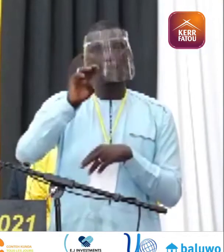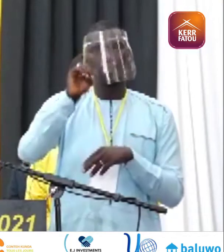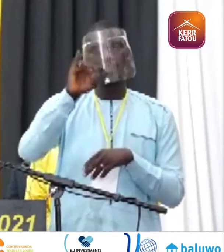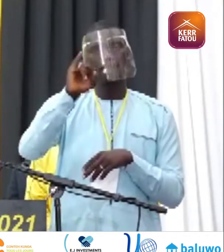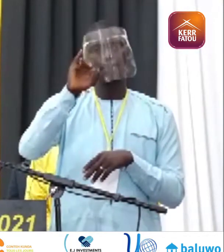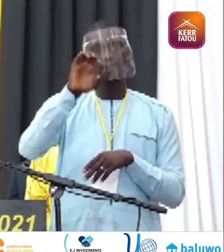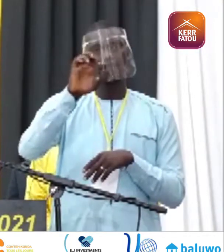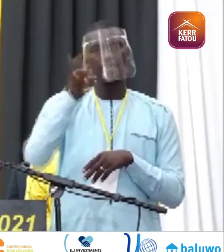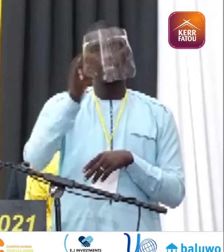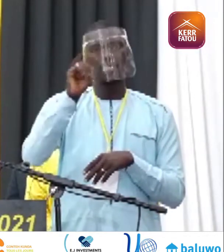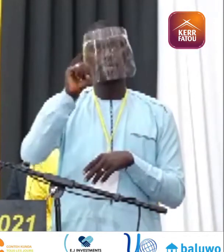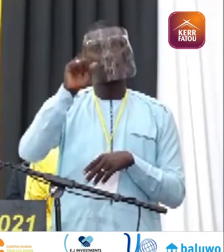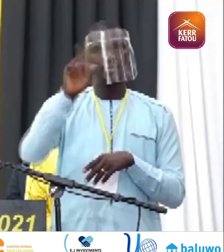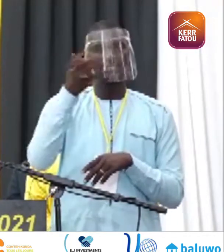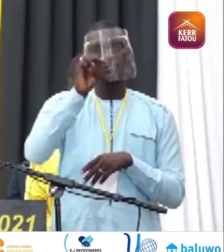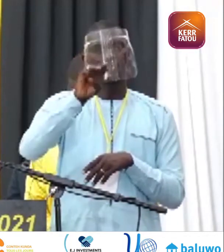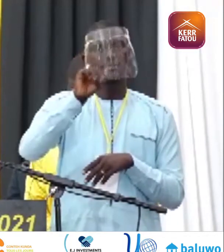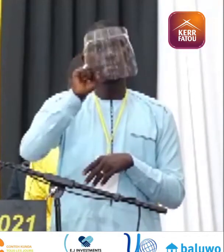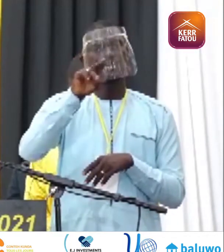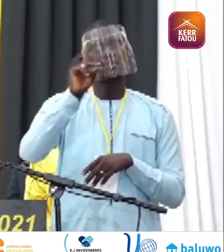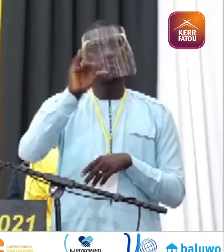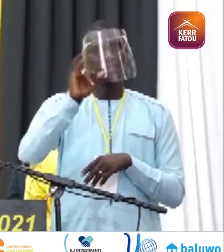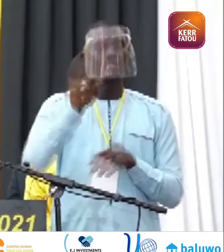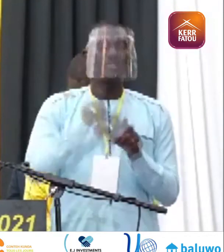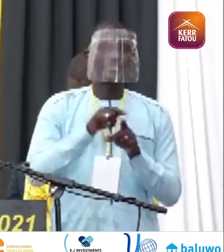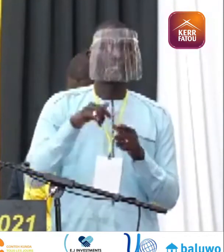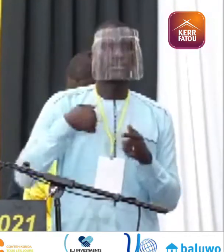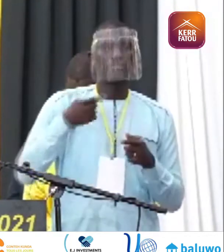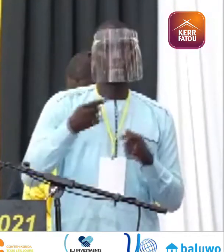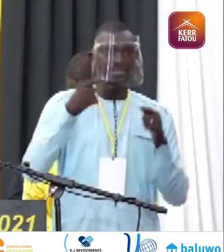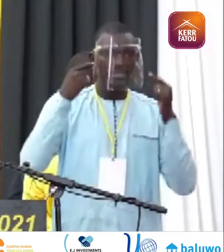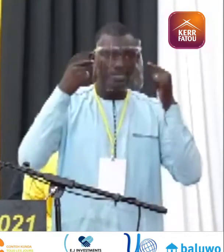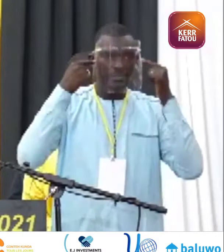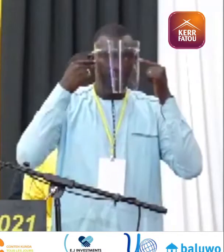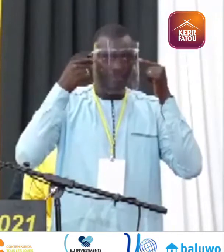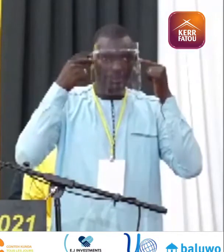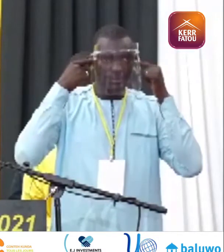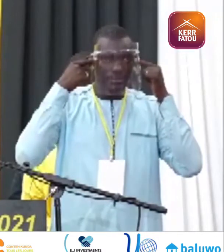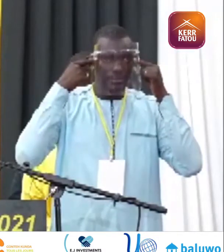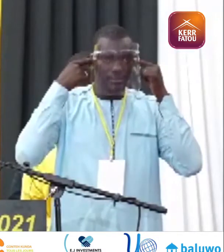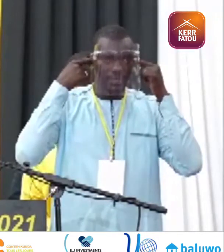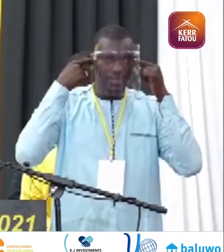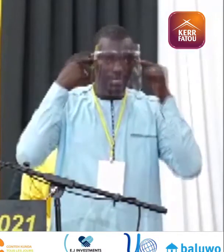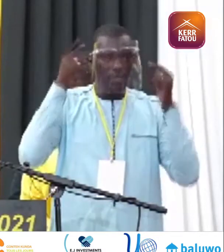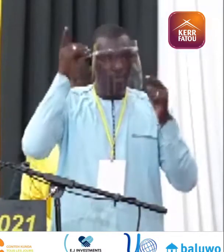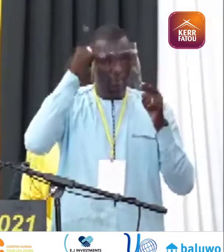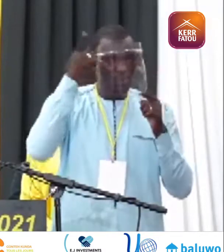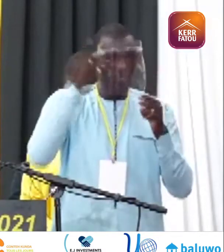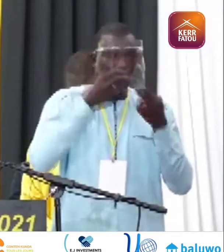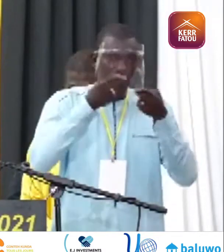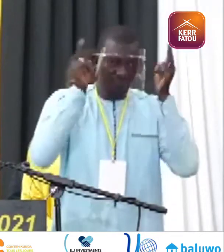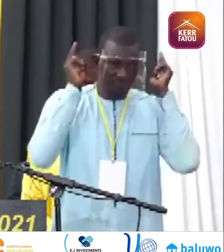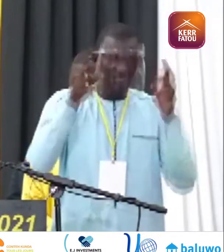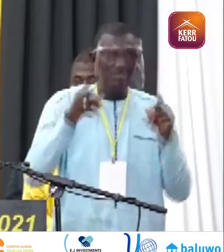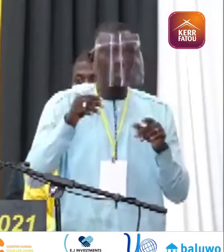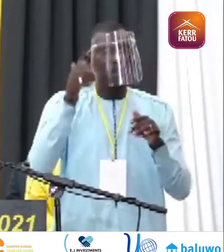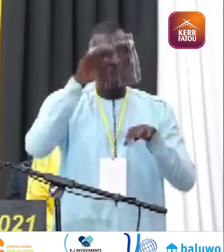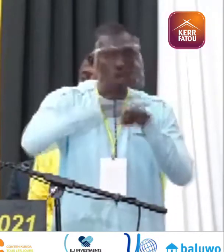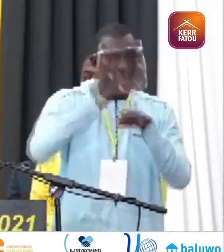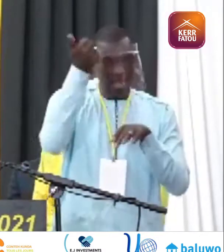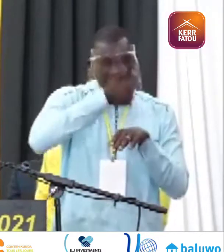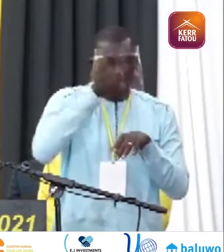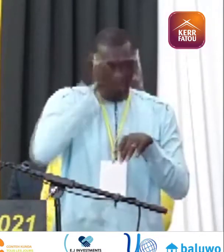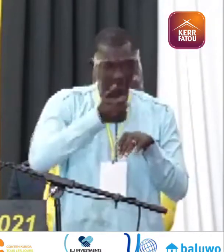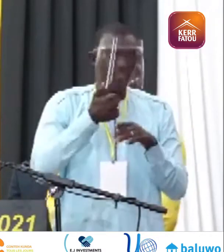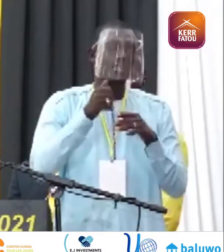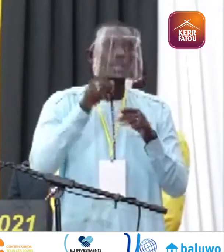left the Gambia for China to attend the China Political University and participated in the Africa China Youth Political